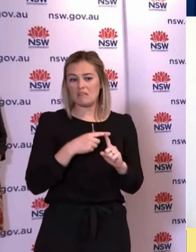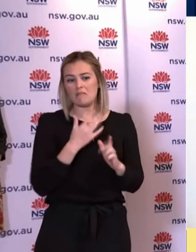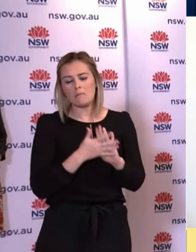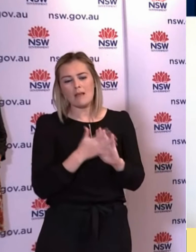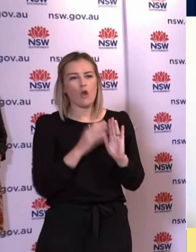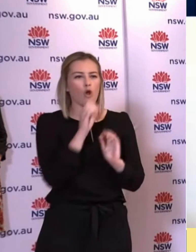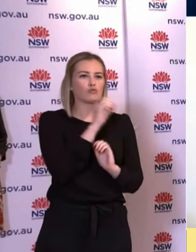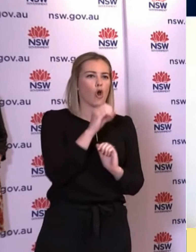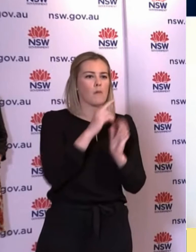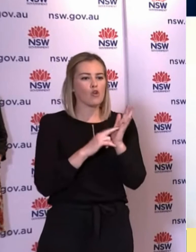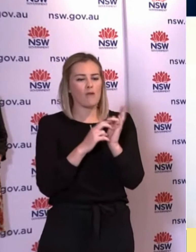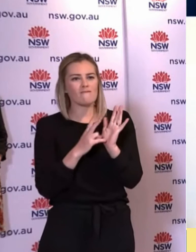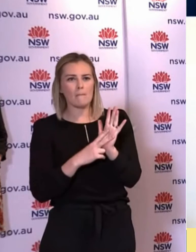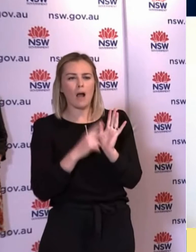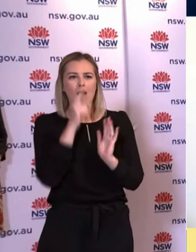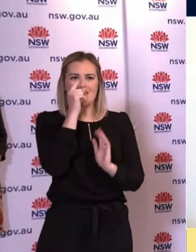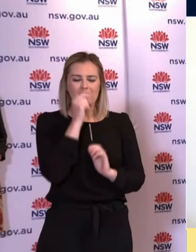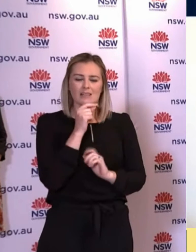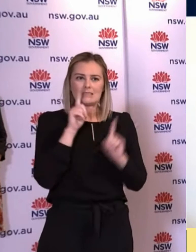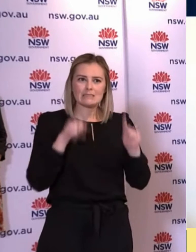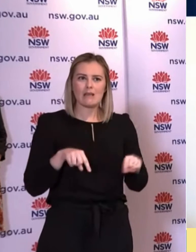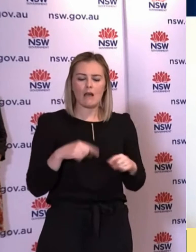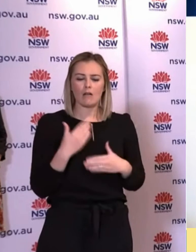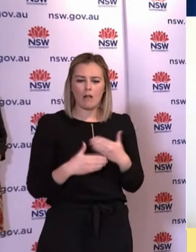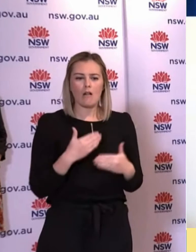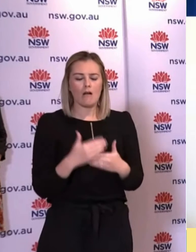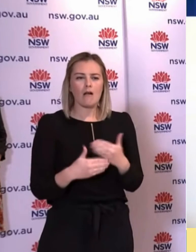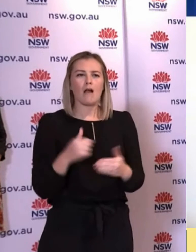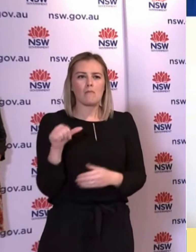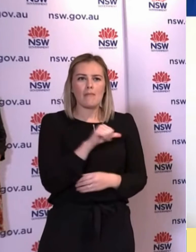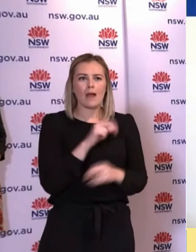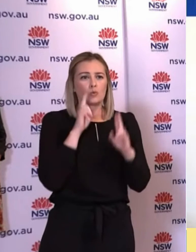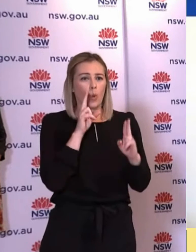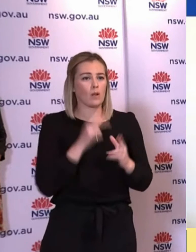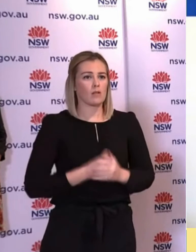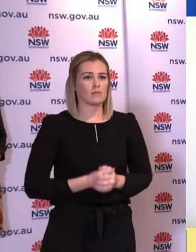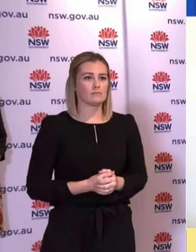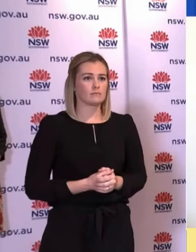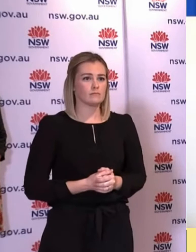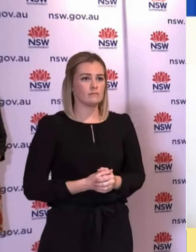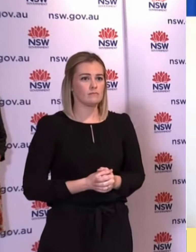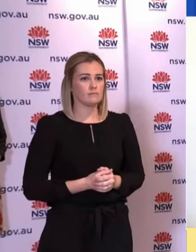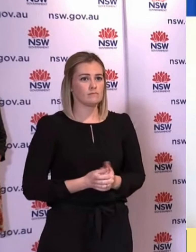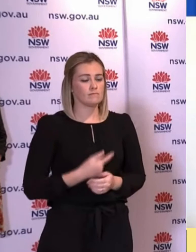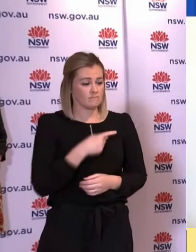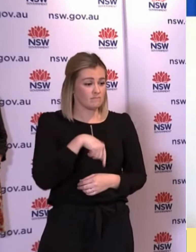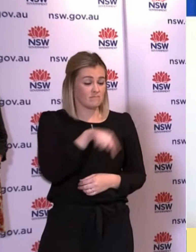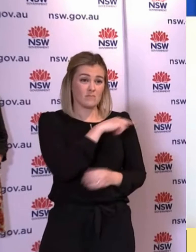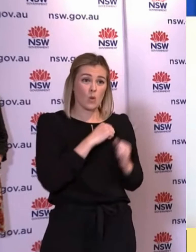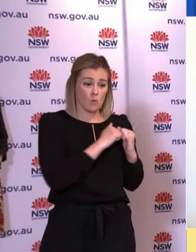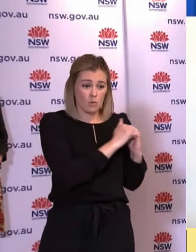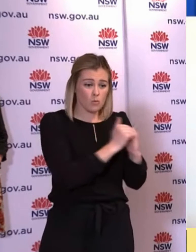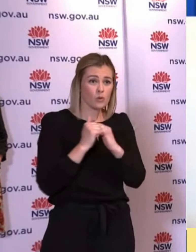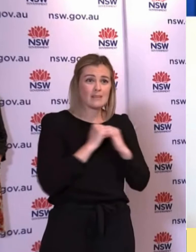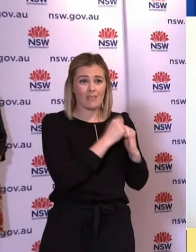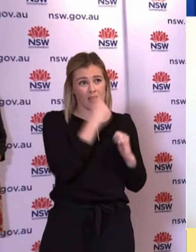think I'm really encouraged by the positivity in the community in getting vaccinated. And I want to thank, by the